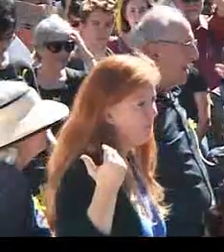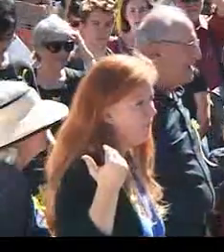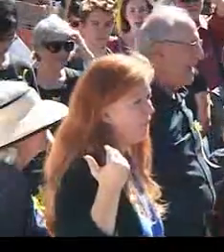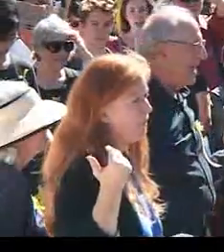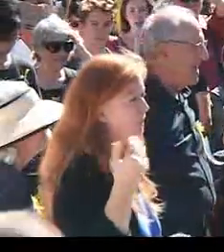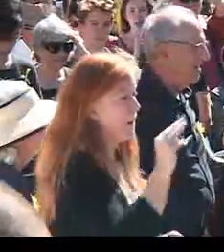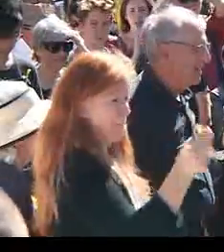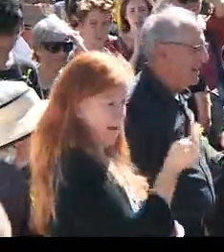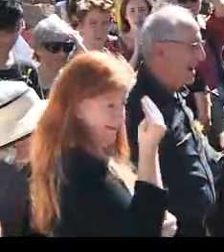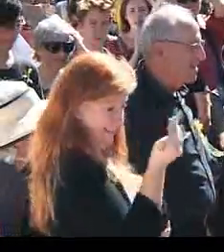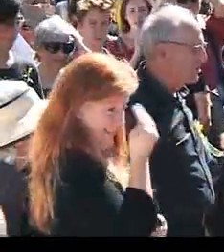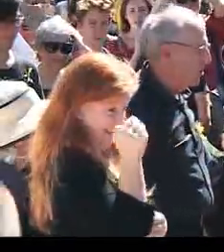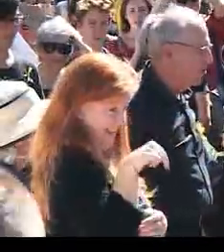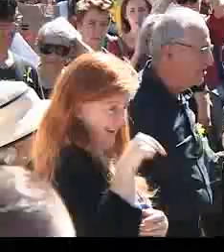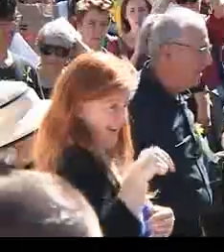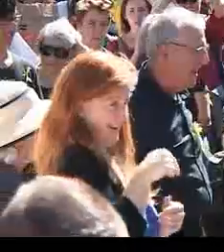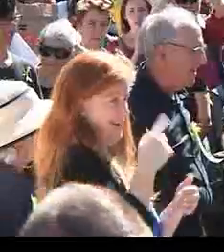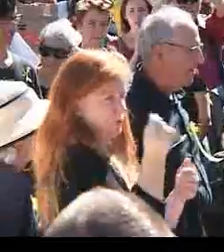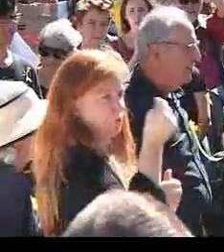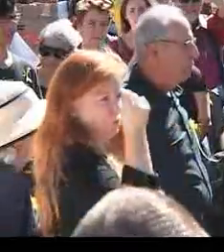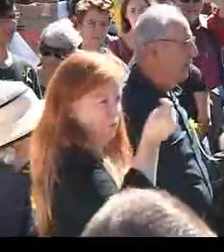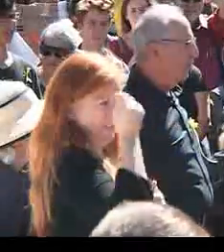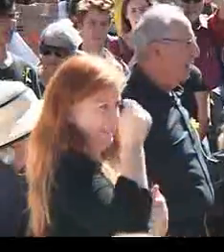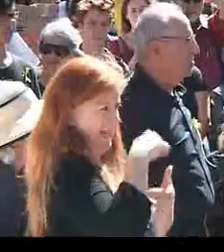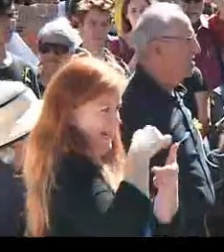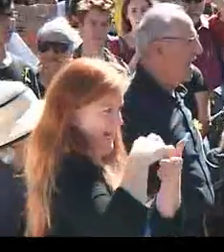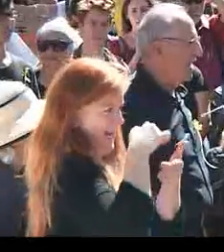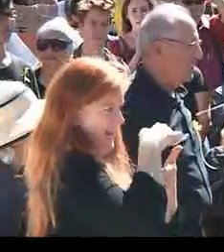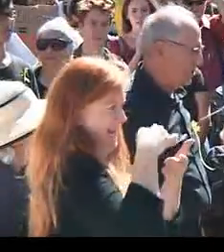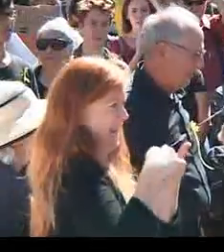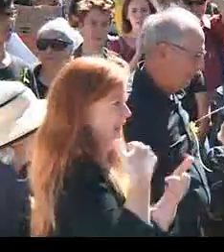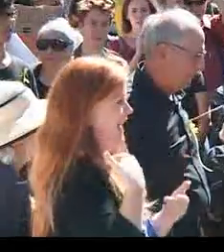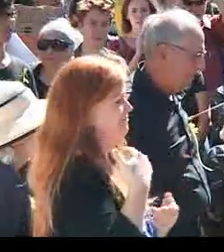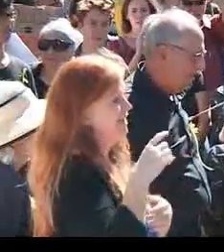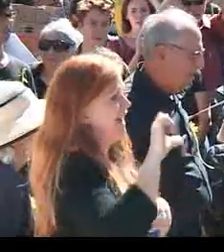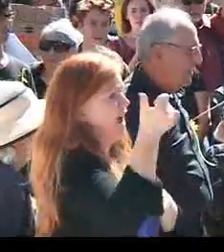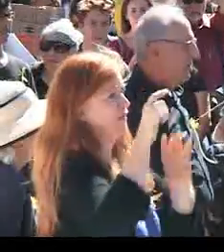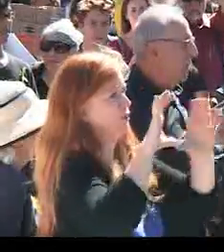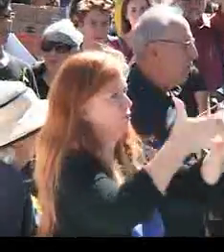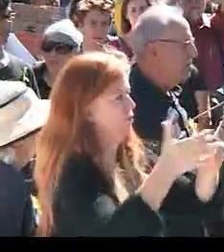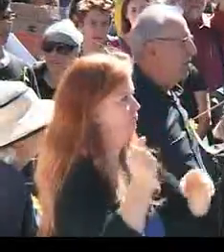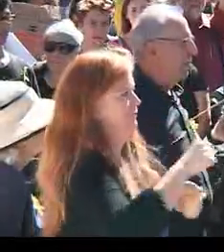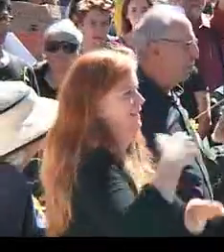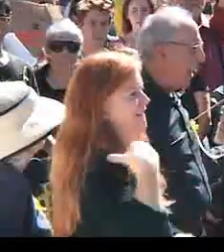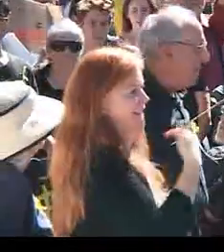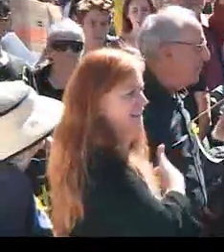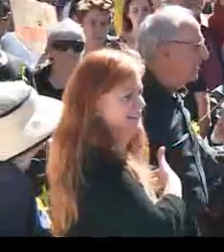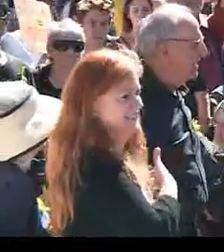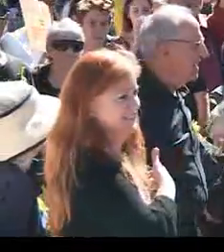On Monday and Tuesday, we were upstaged.